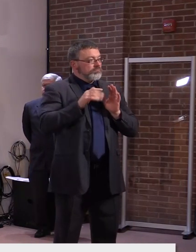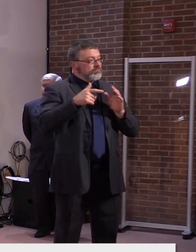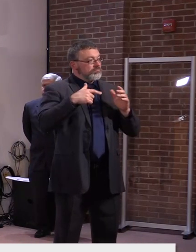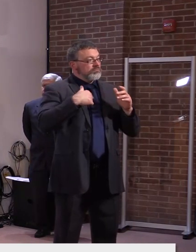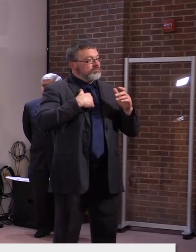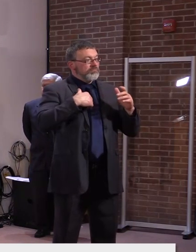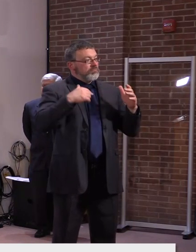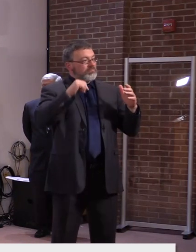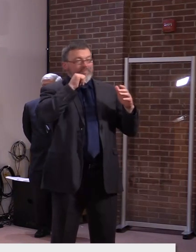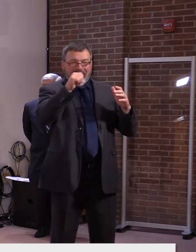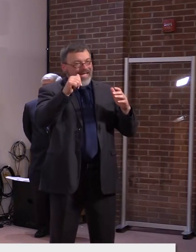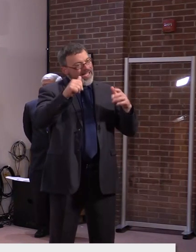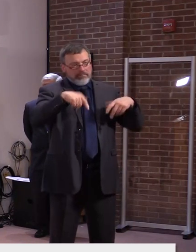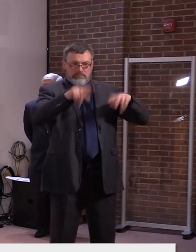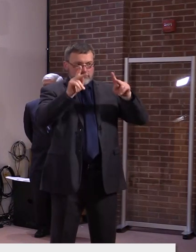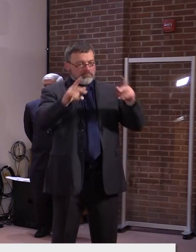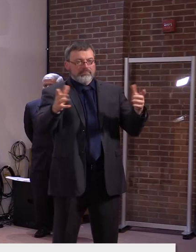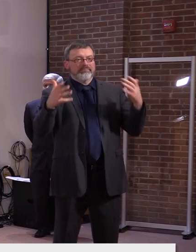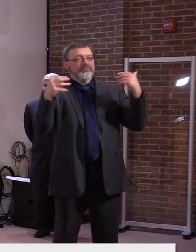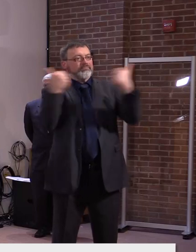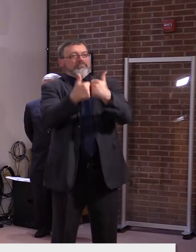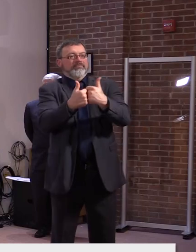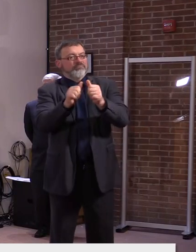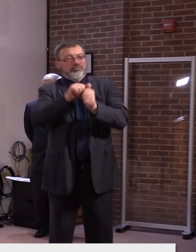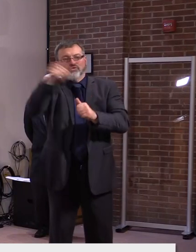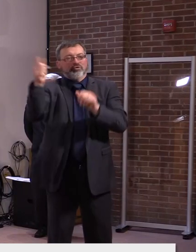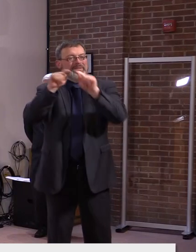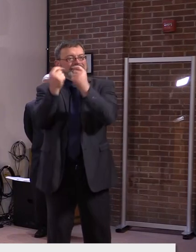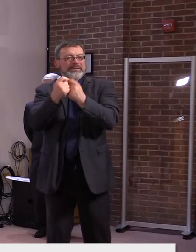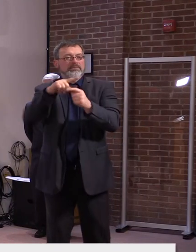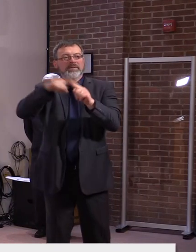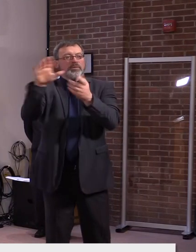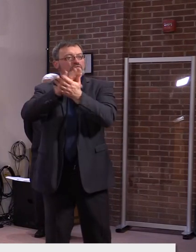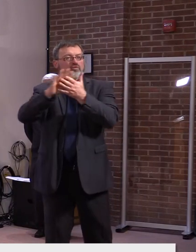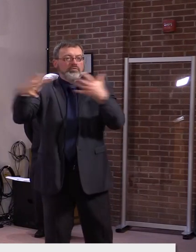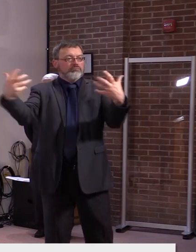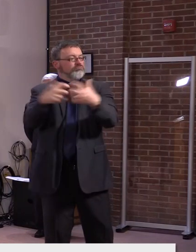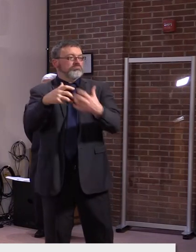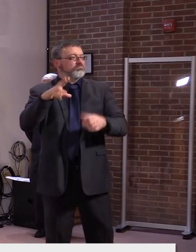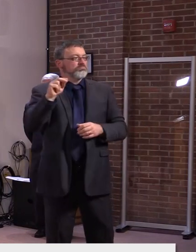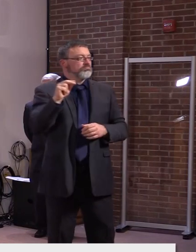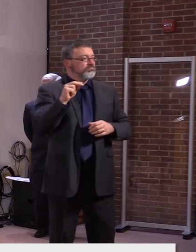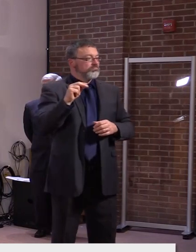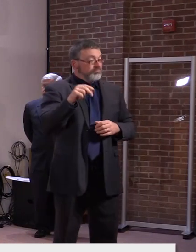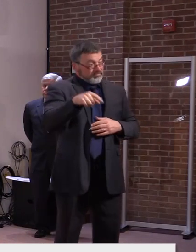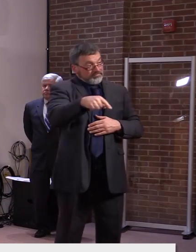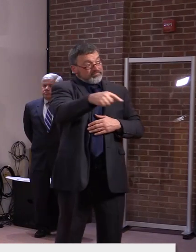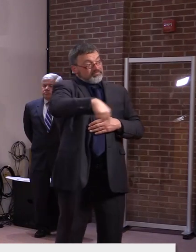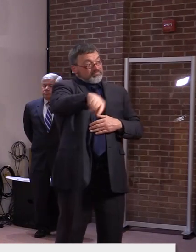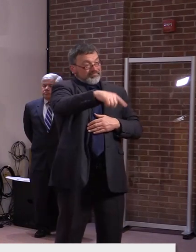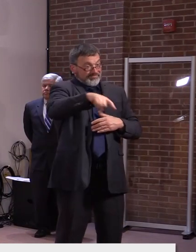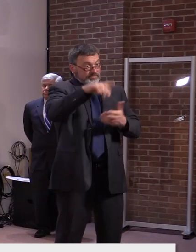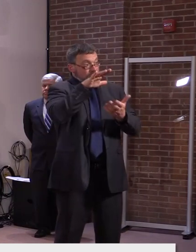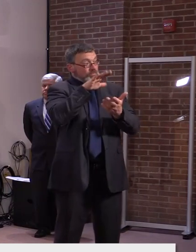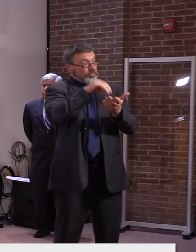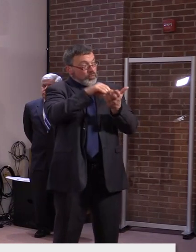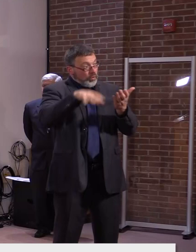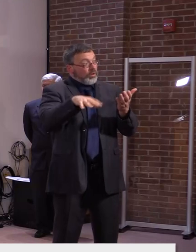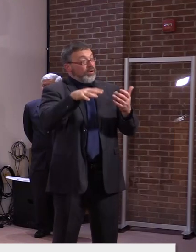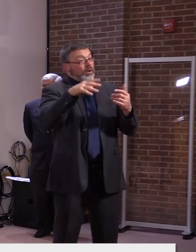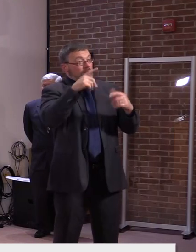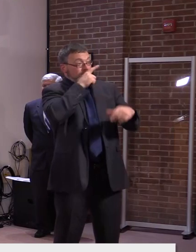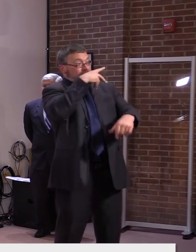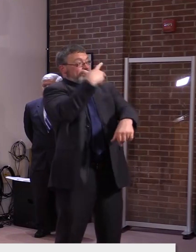interscholastic competition. So it really is unvaccinated students that have been determined to be a close contact, participating in a test to